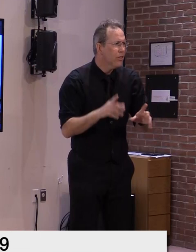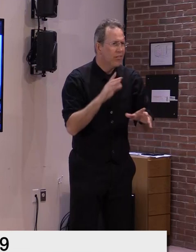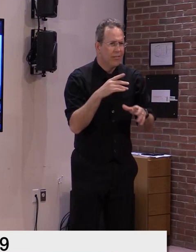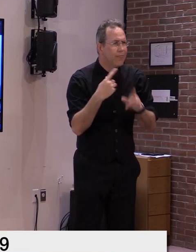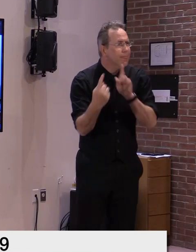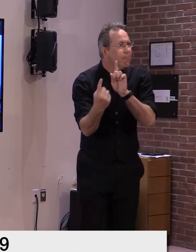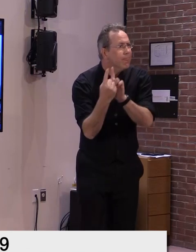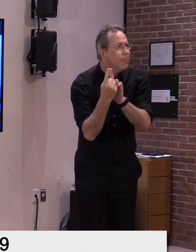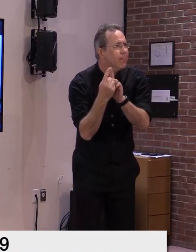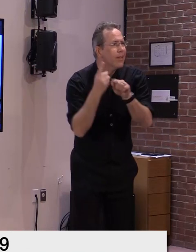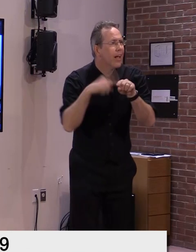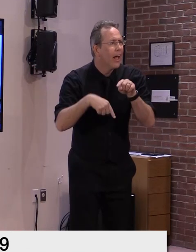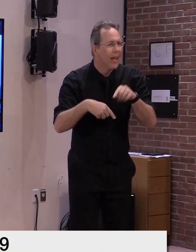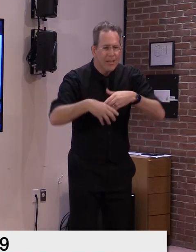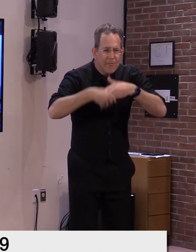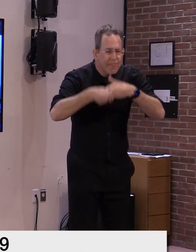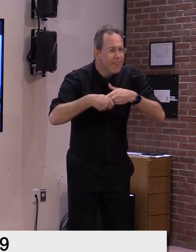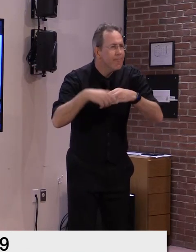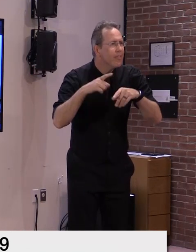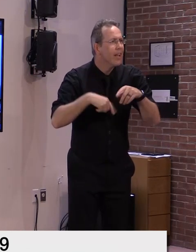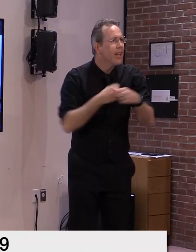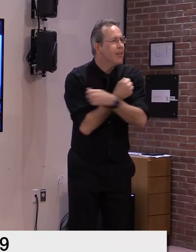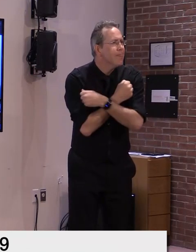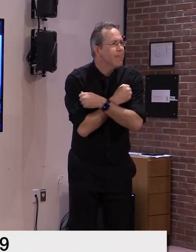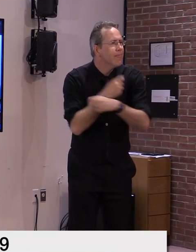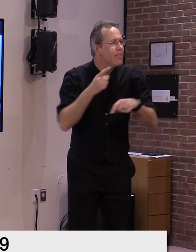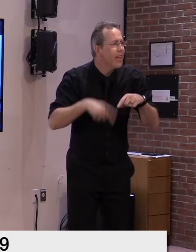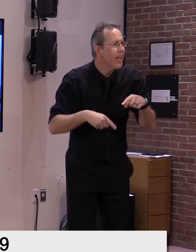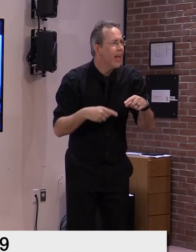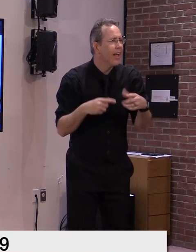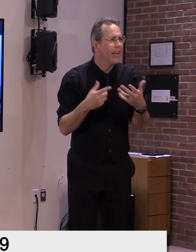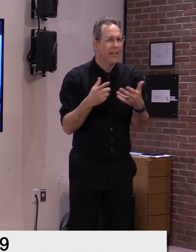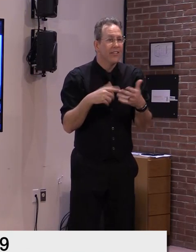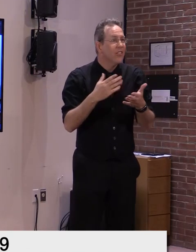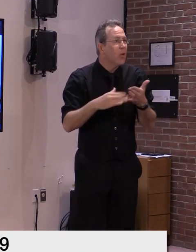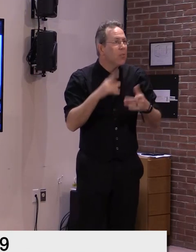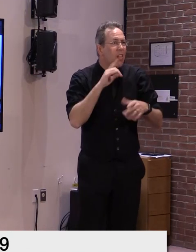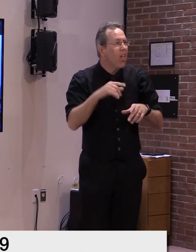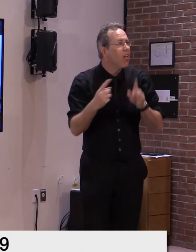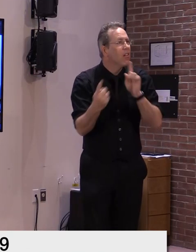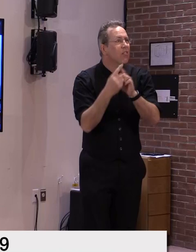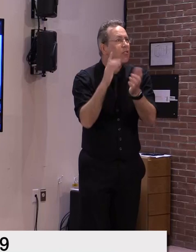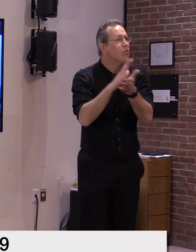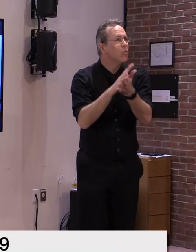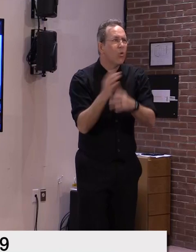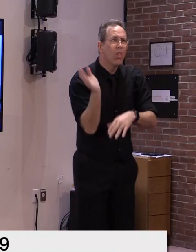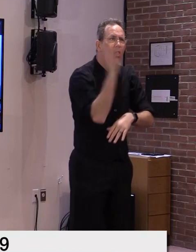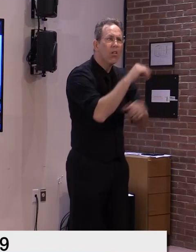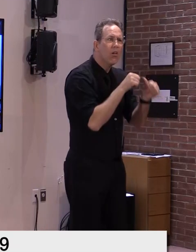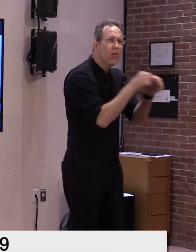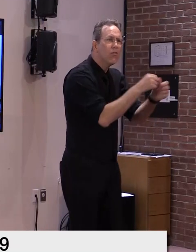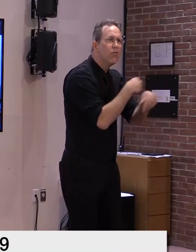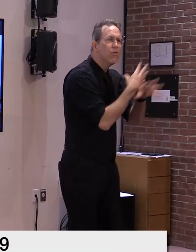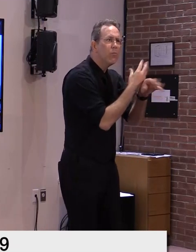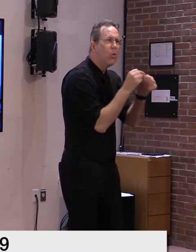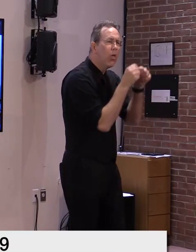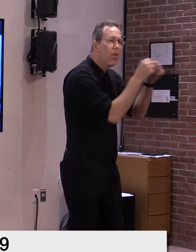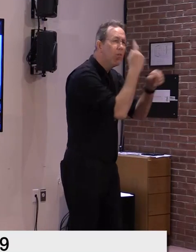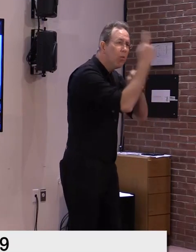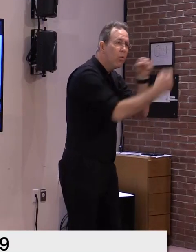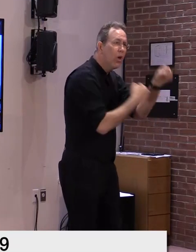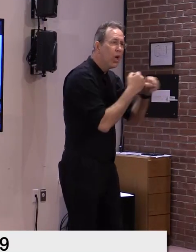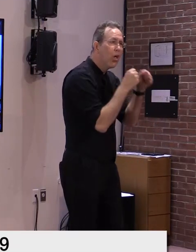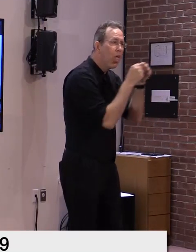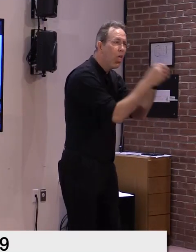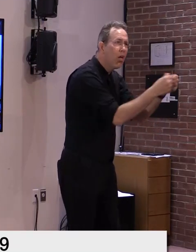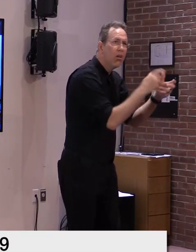Some have not been to school at all or just part-time. They have not been able to be with their friends. Kids who are going to college are